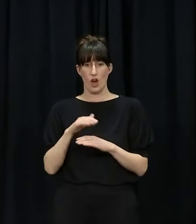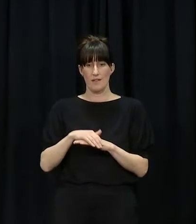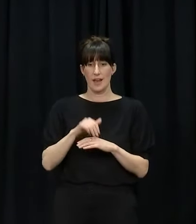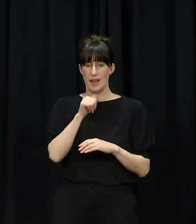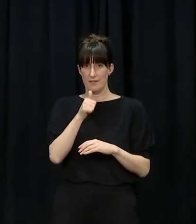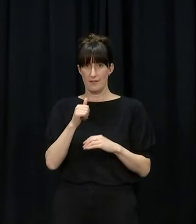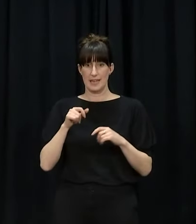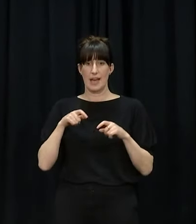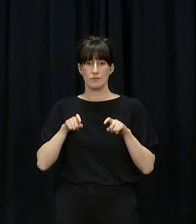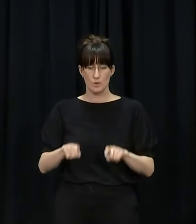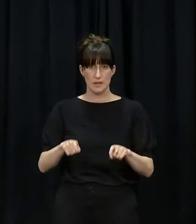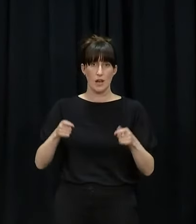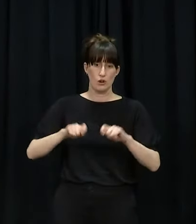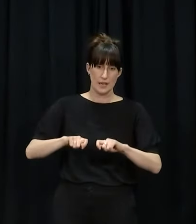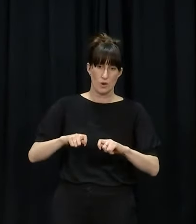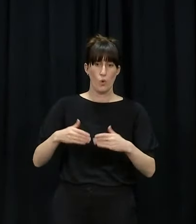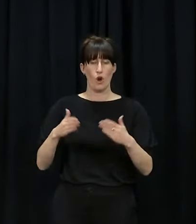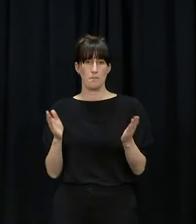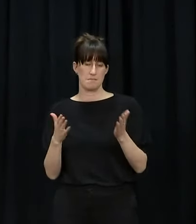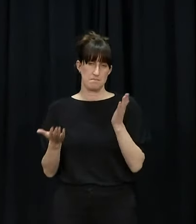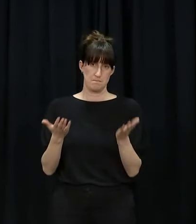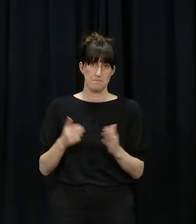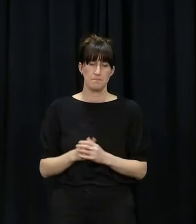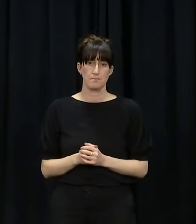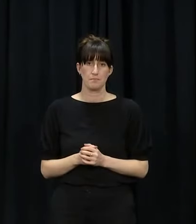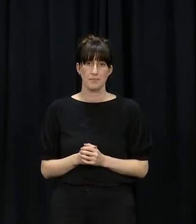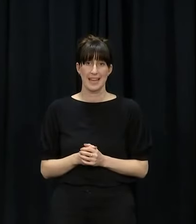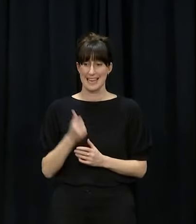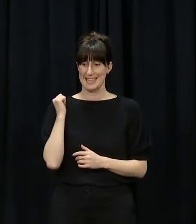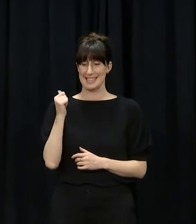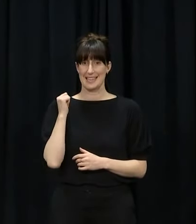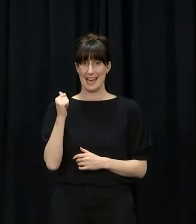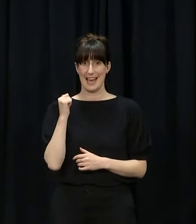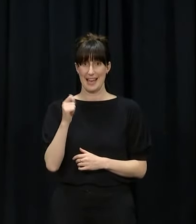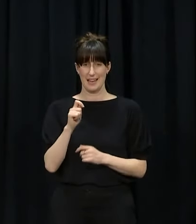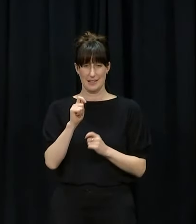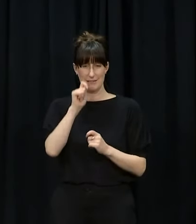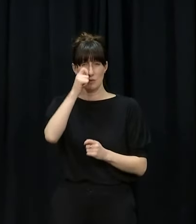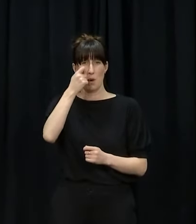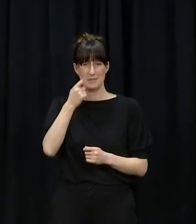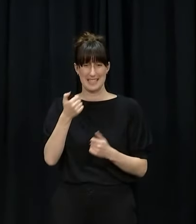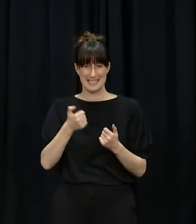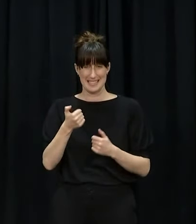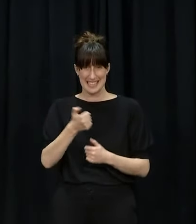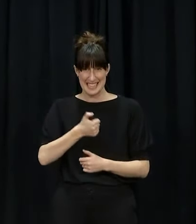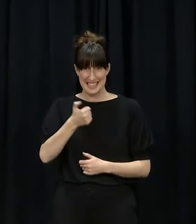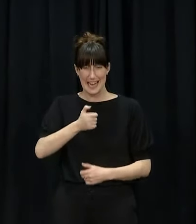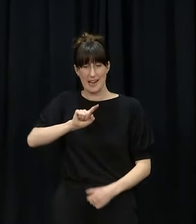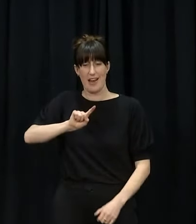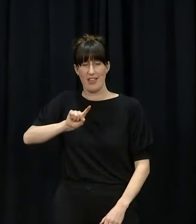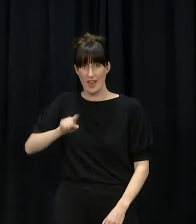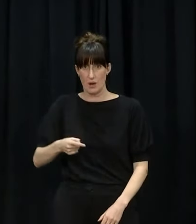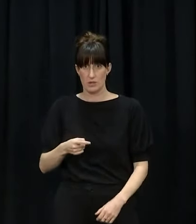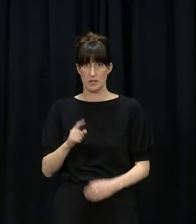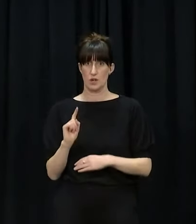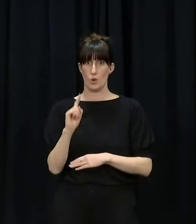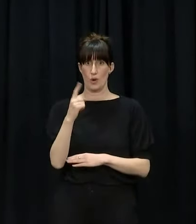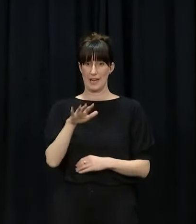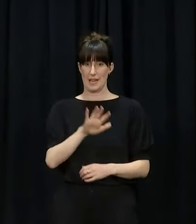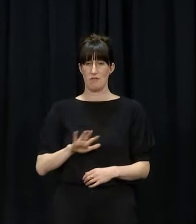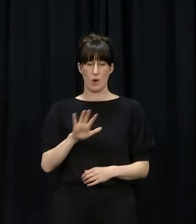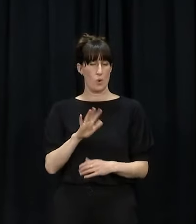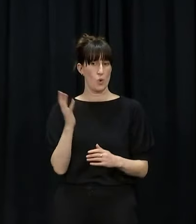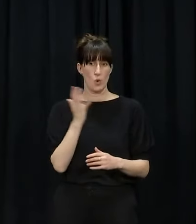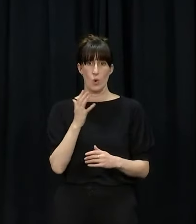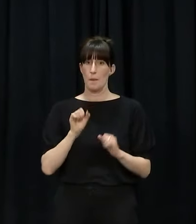levels. Yesterday there were close to 16,000 swabs taken across Auckland, the busiest day in that area since August